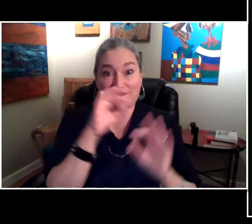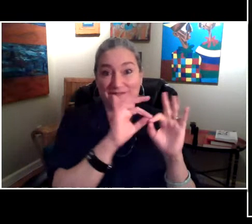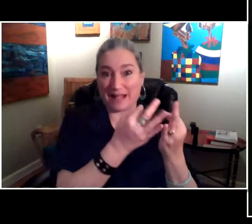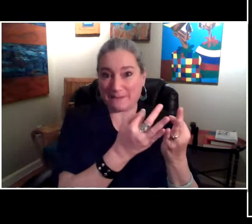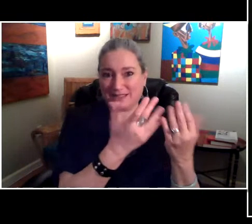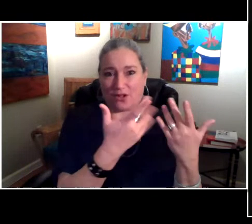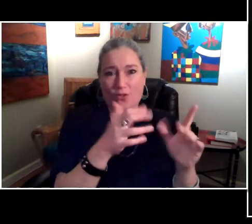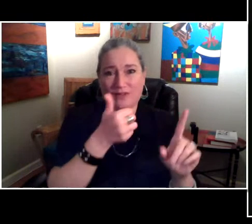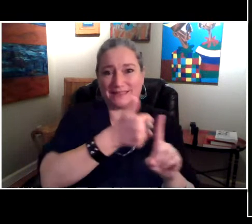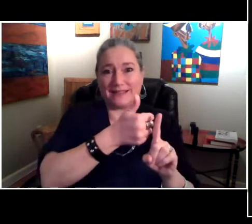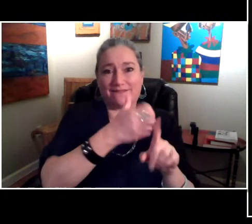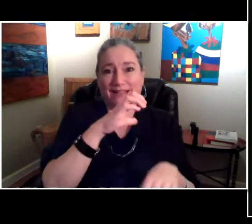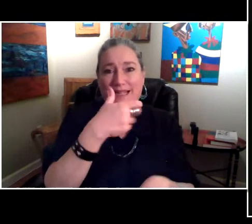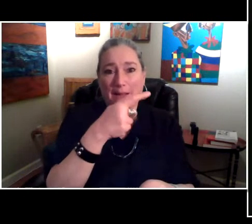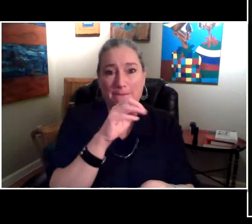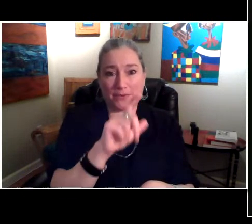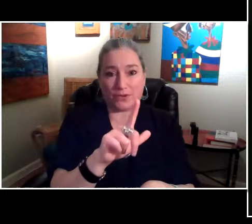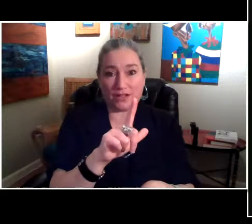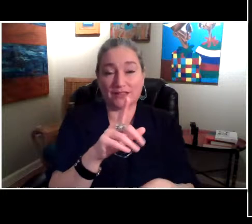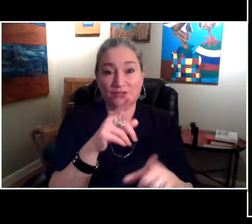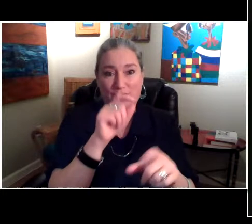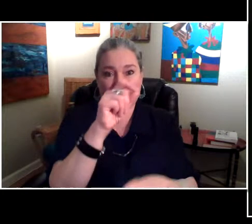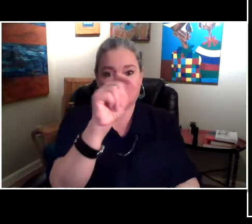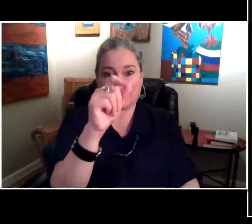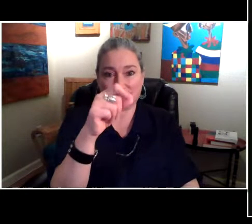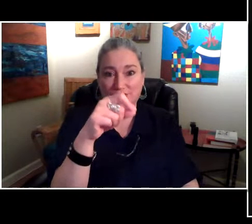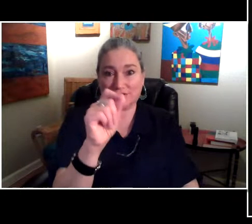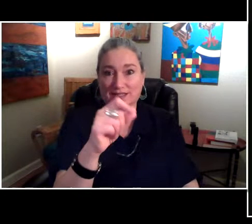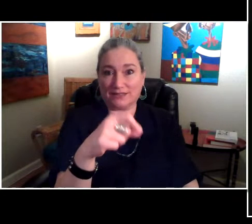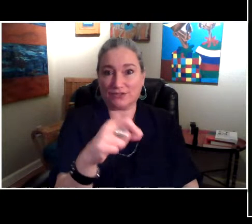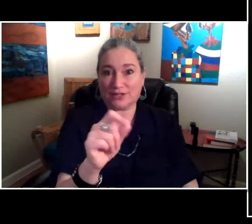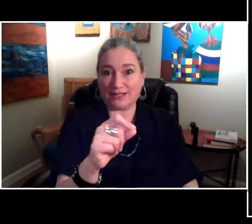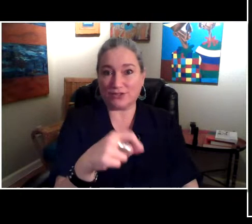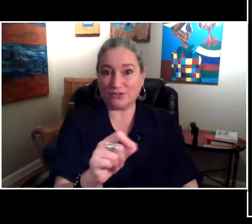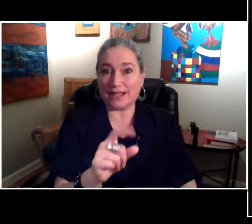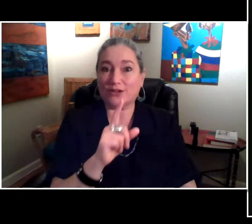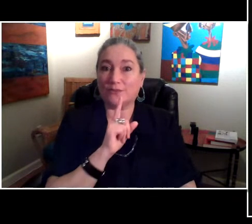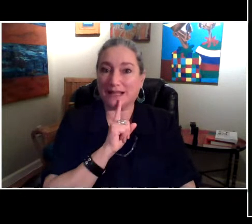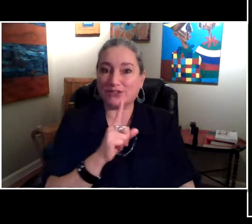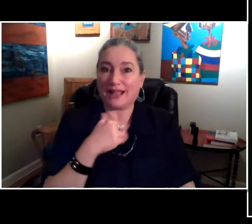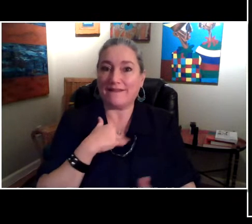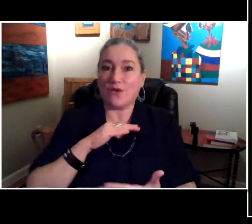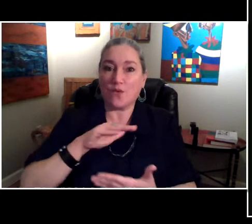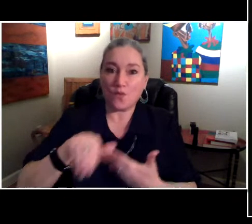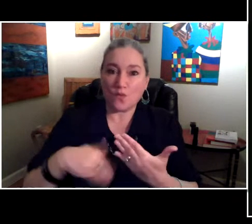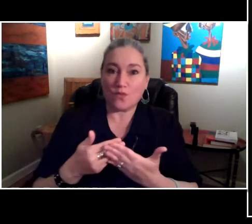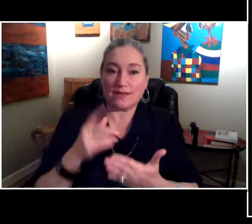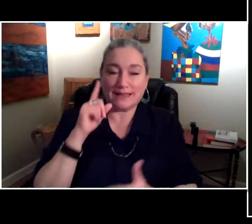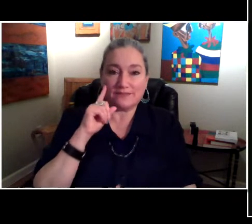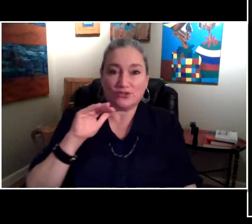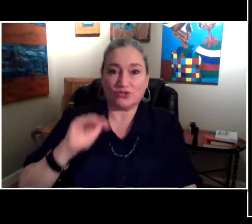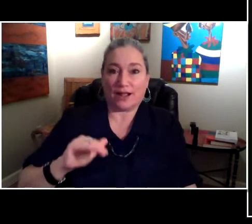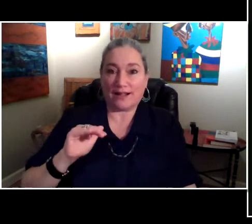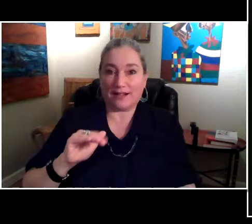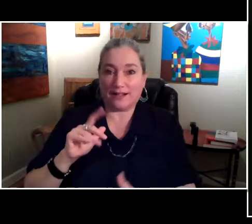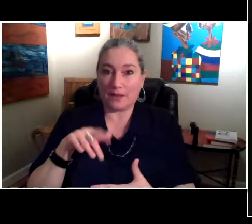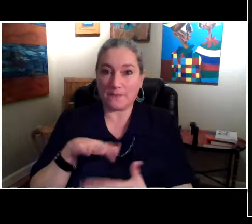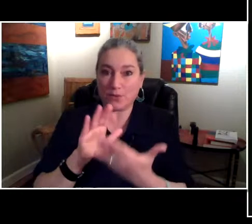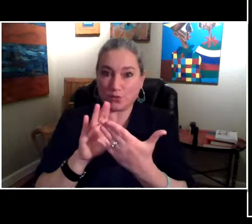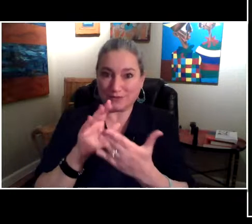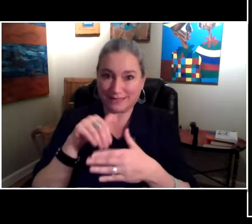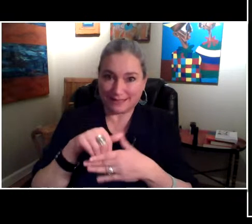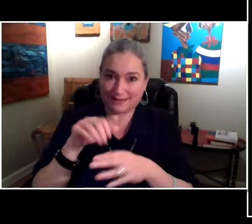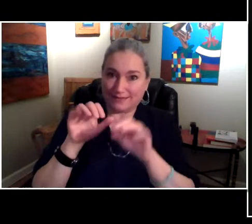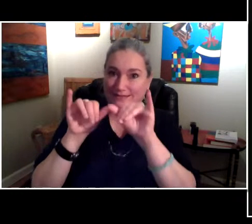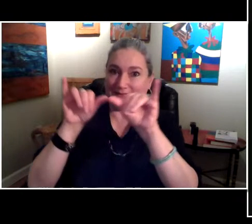represents trauma prevention. So family learns together identifies the check boxes that